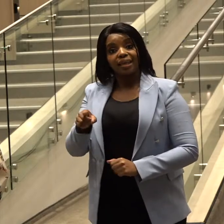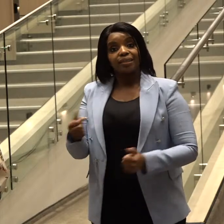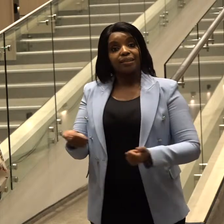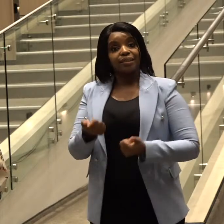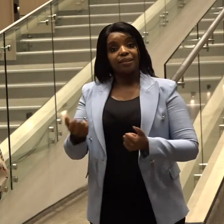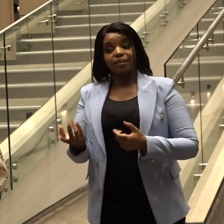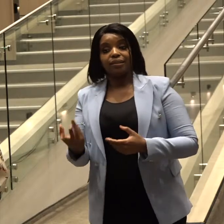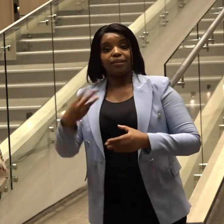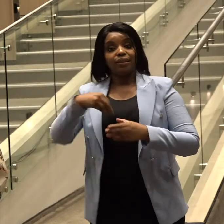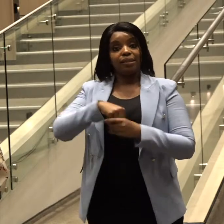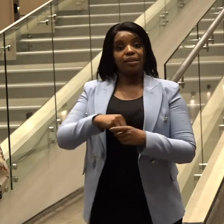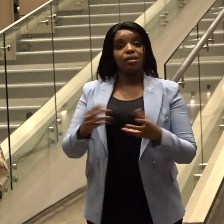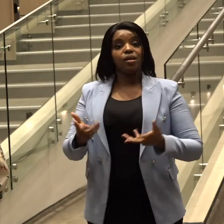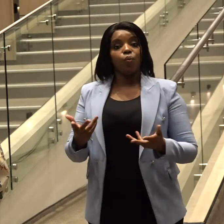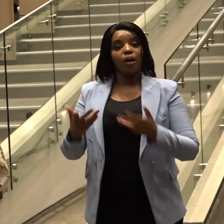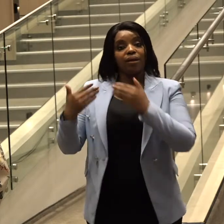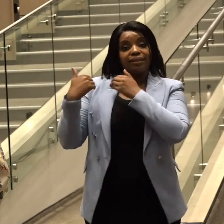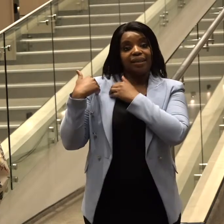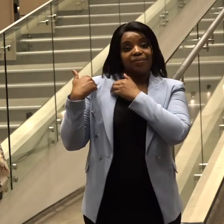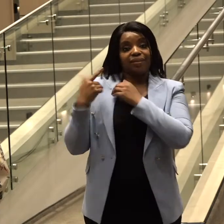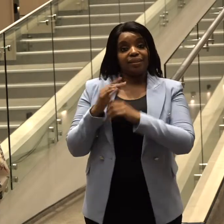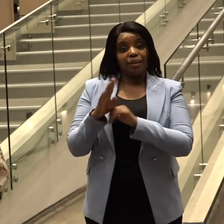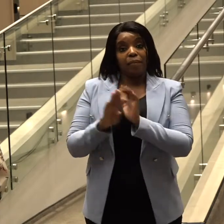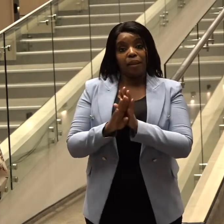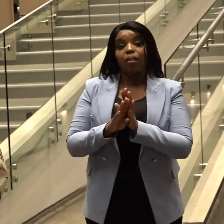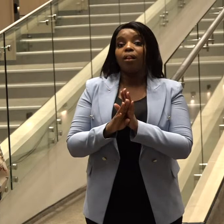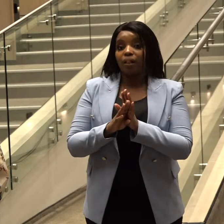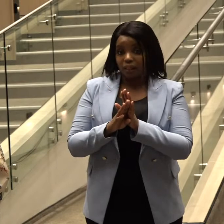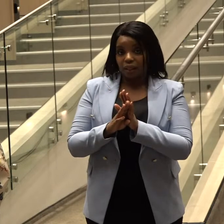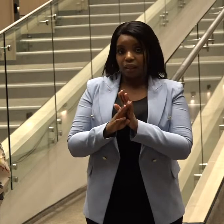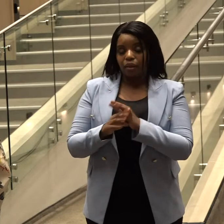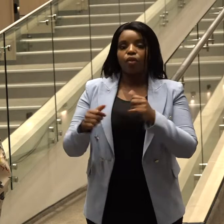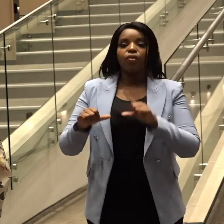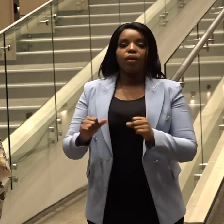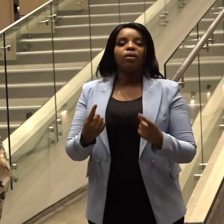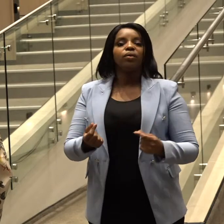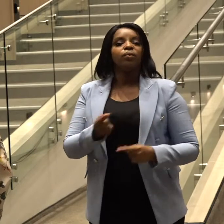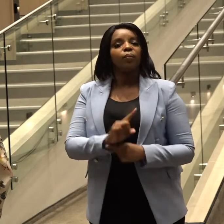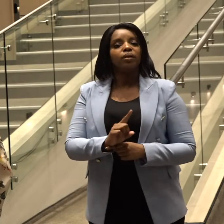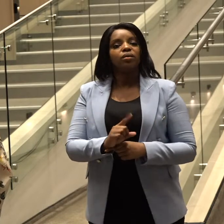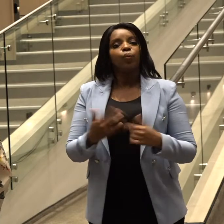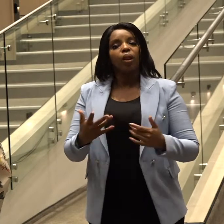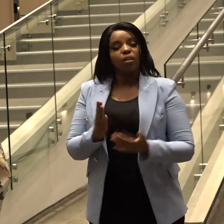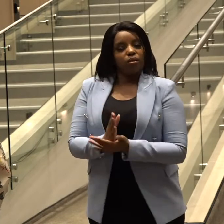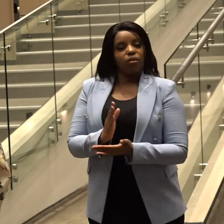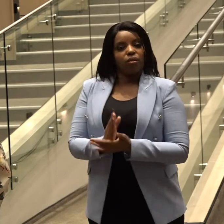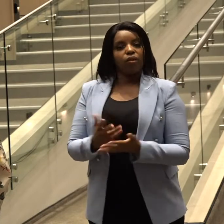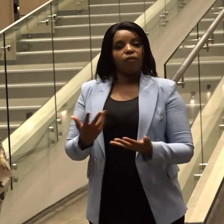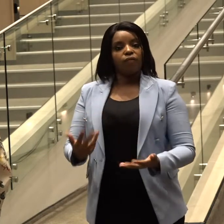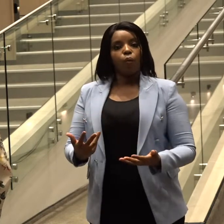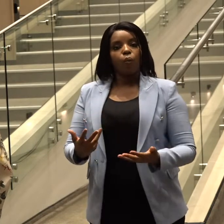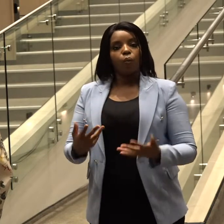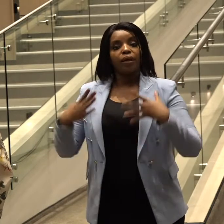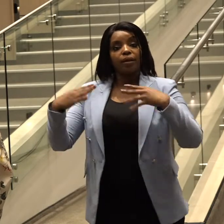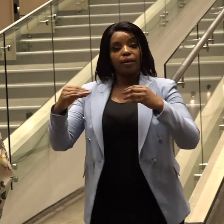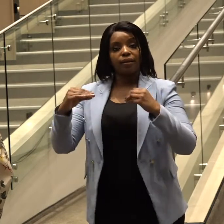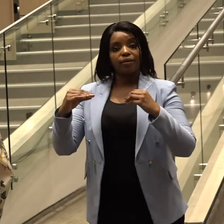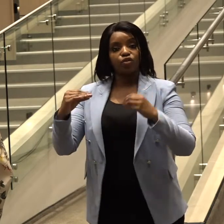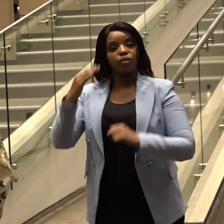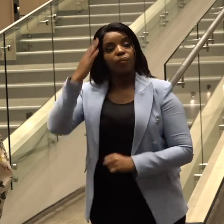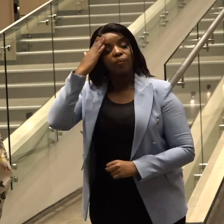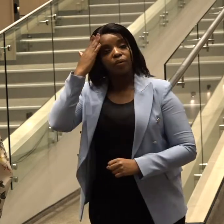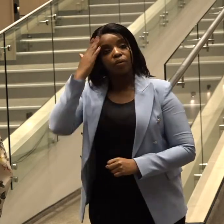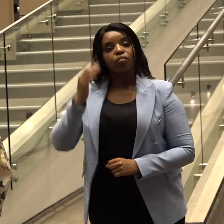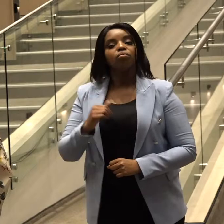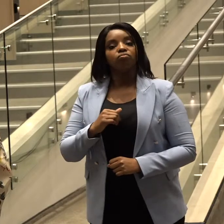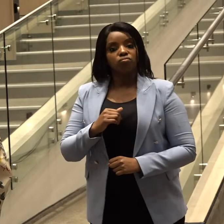in the safety bill it will create and provide certainty for the industry to know that there is